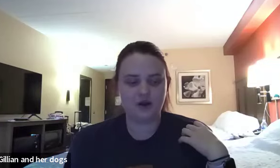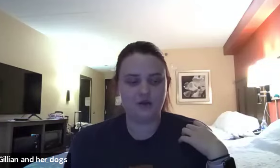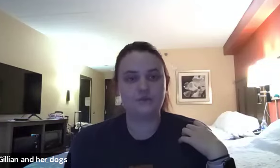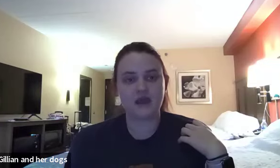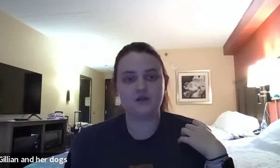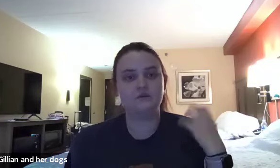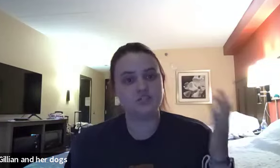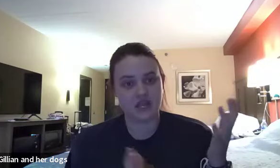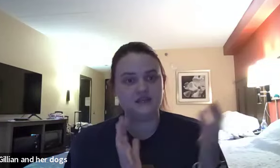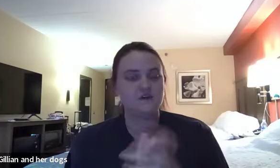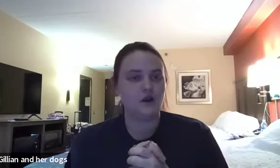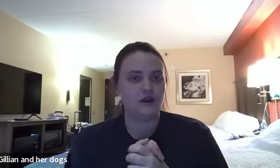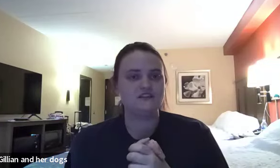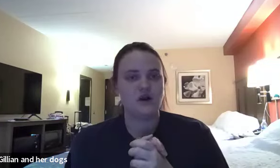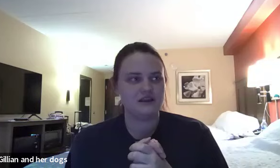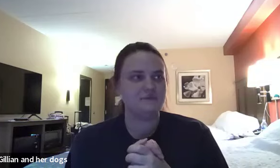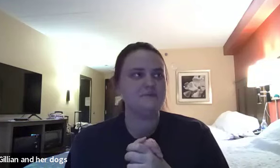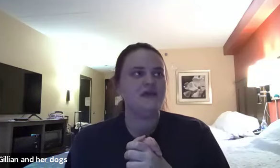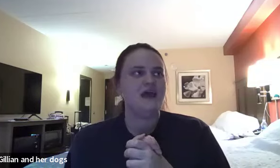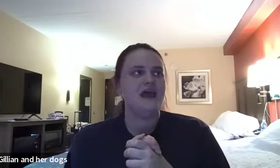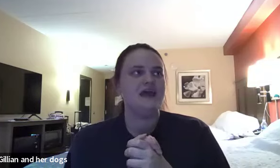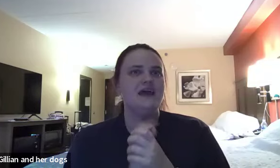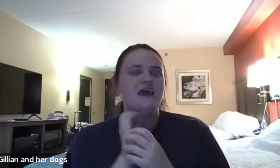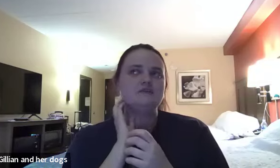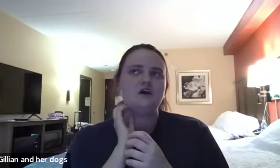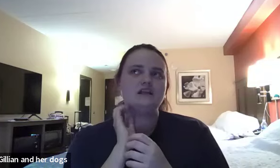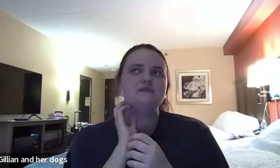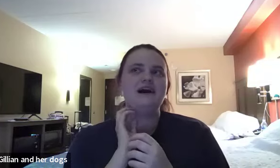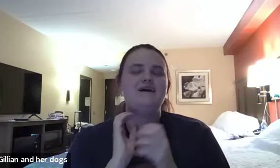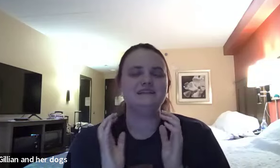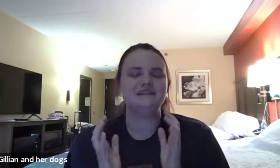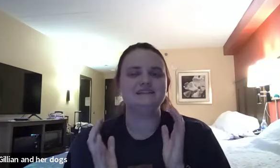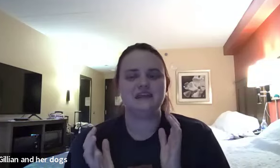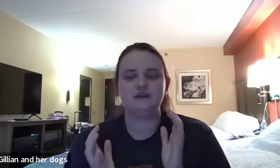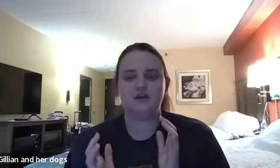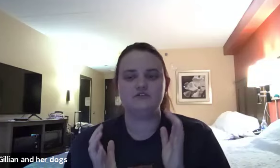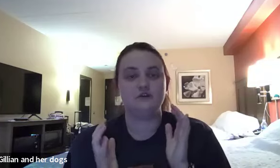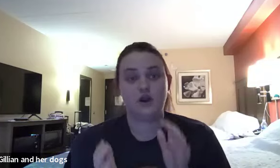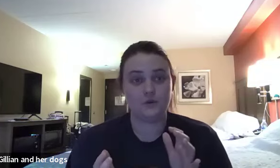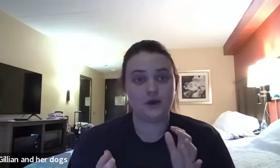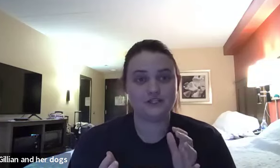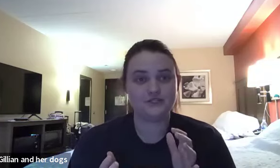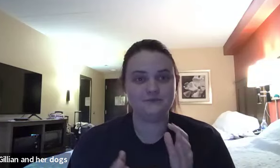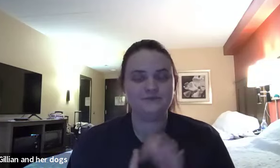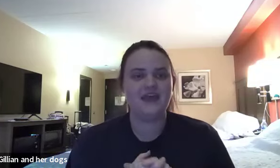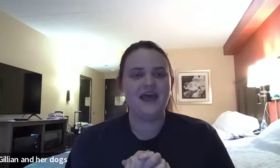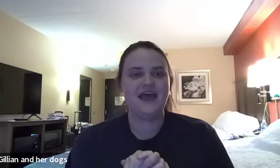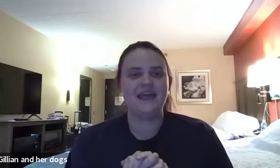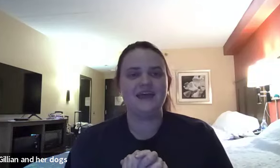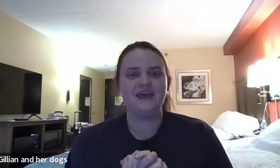on the way back, we were chatting in the car and talking. And I was talking about how I needed to take my car through a car wash. And